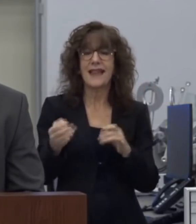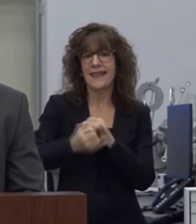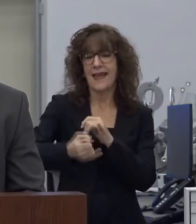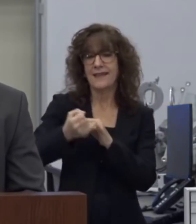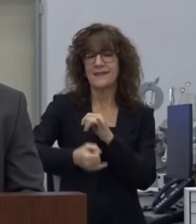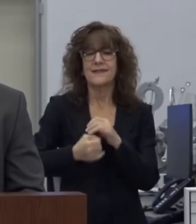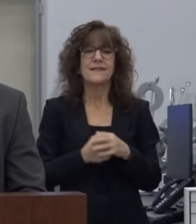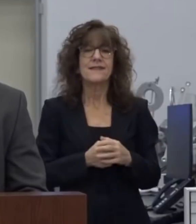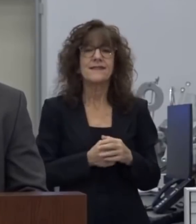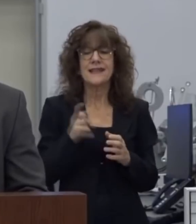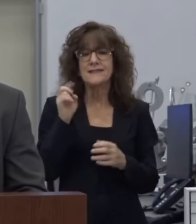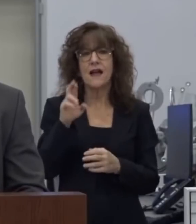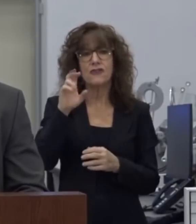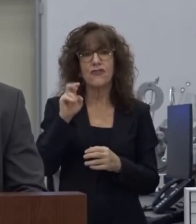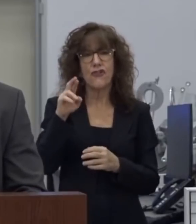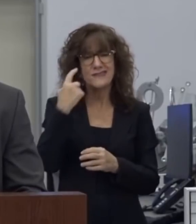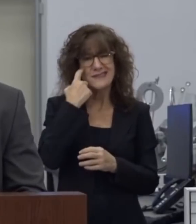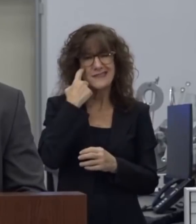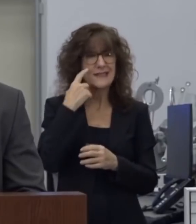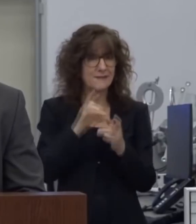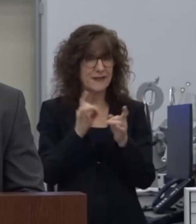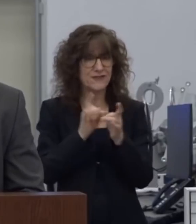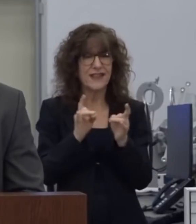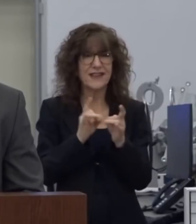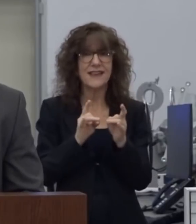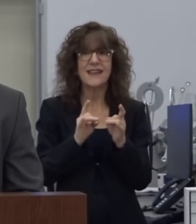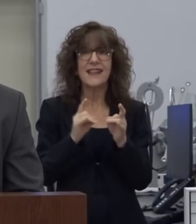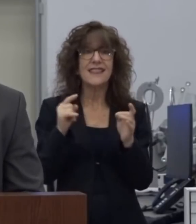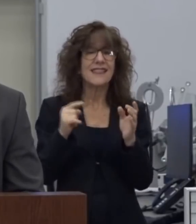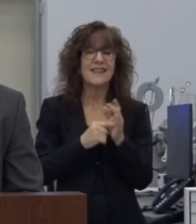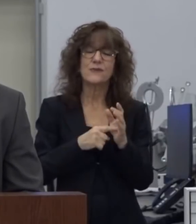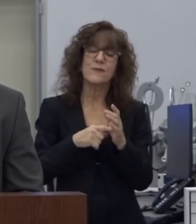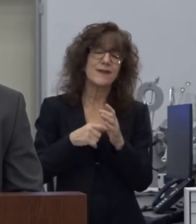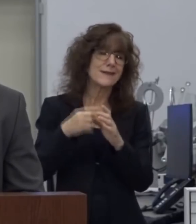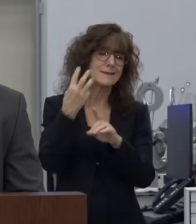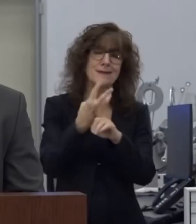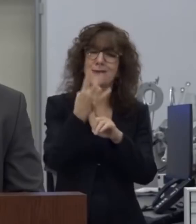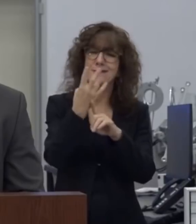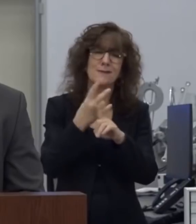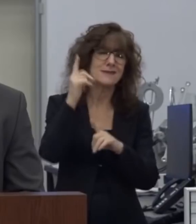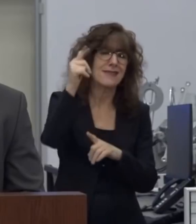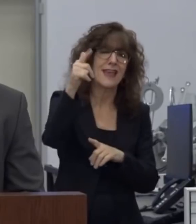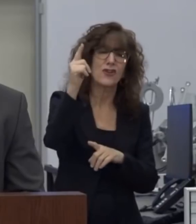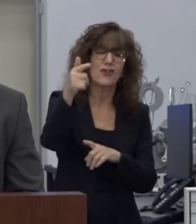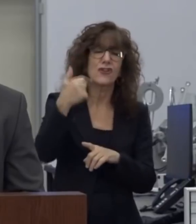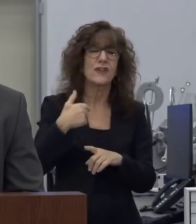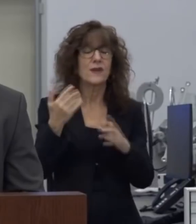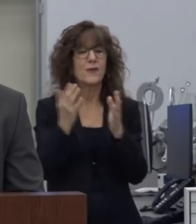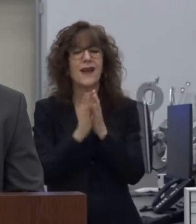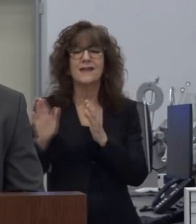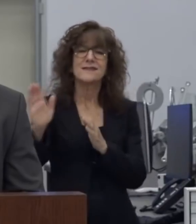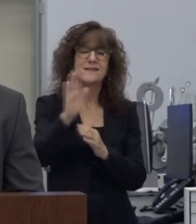Lastly, as Dr. Carter stated, this will be a number of months, 6, 7 months. We ask that for